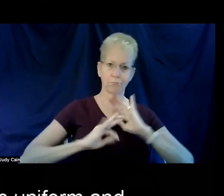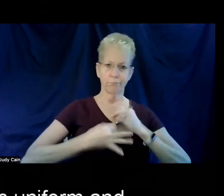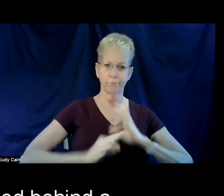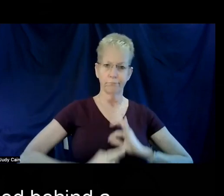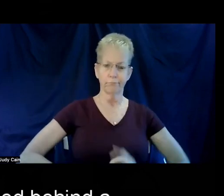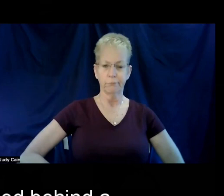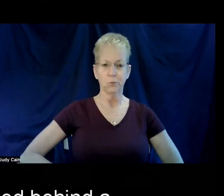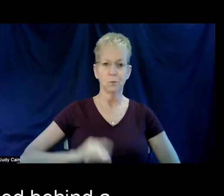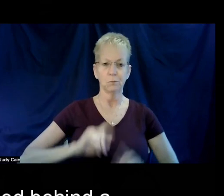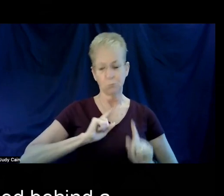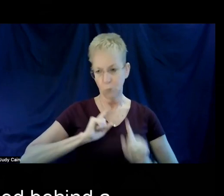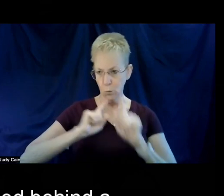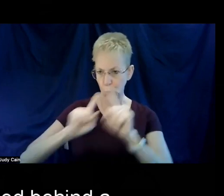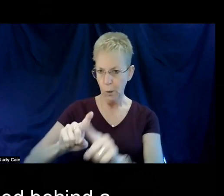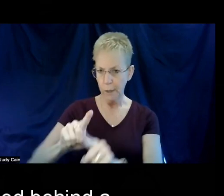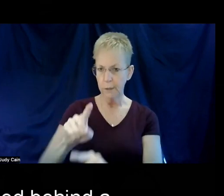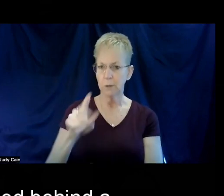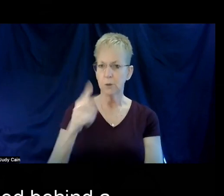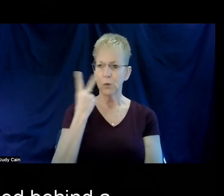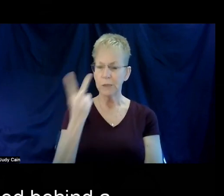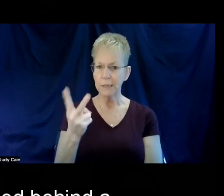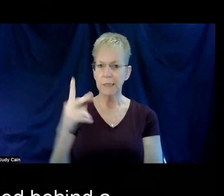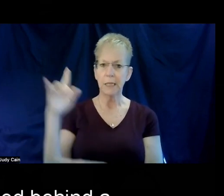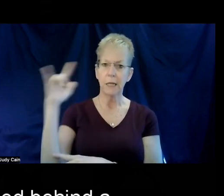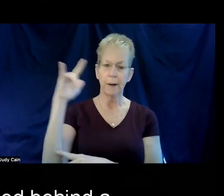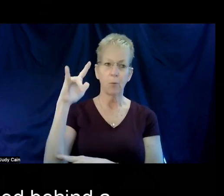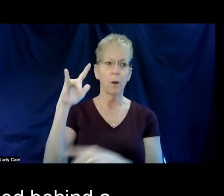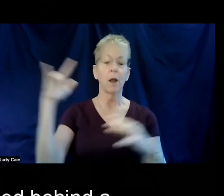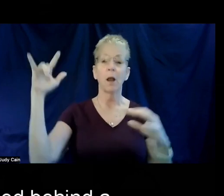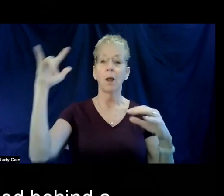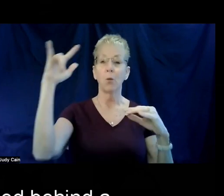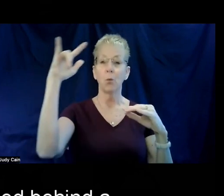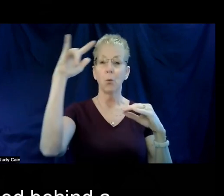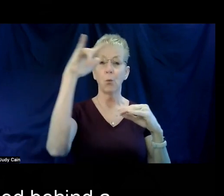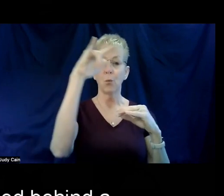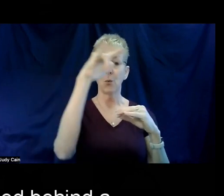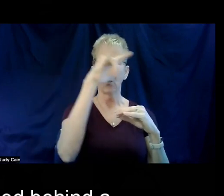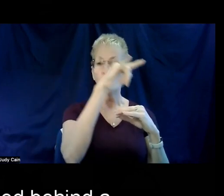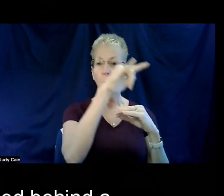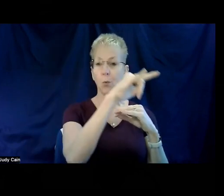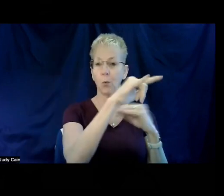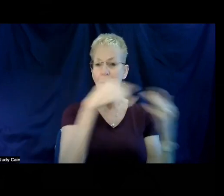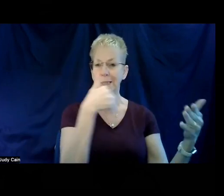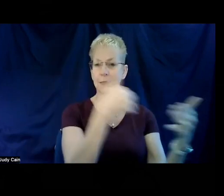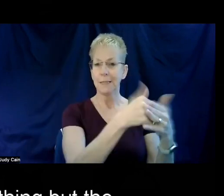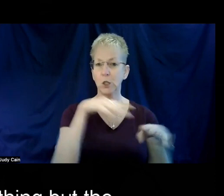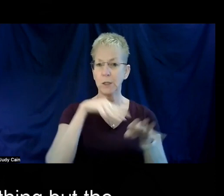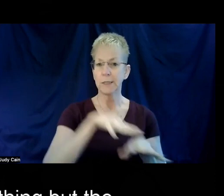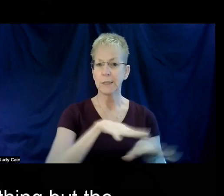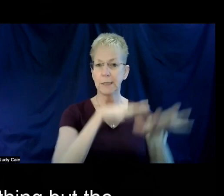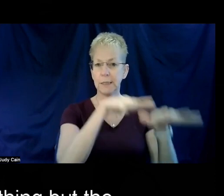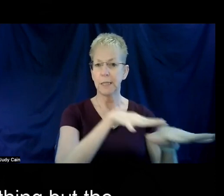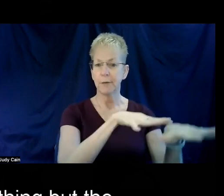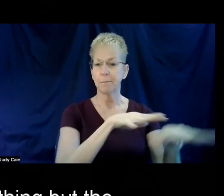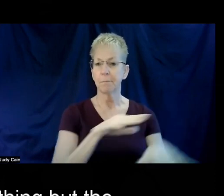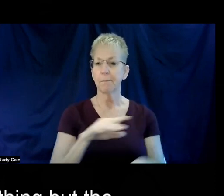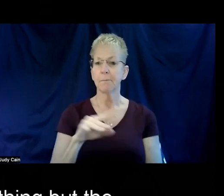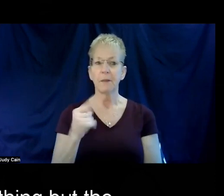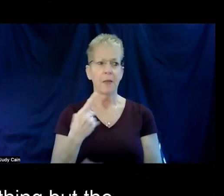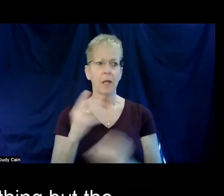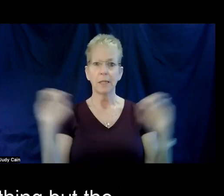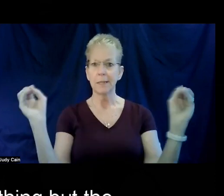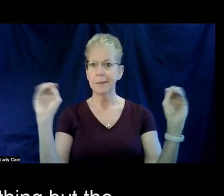descent of the aircraft as it vanished behind a hilltop close to the cliffs above the sea. Then there was nothing